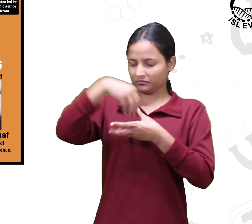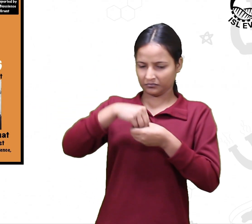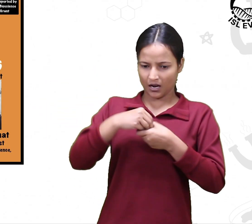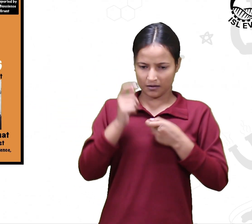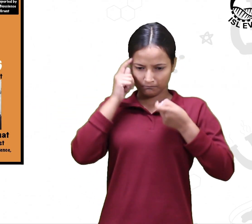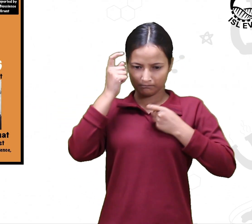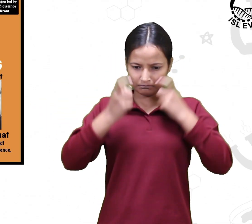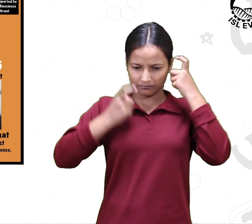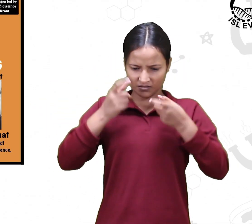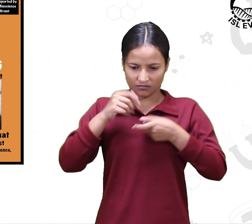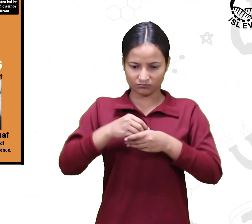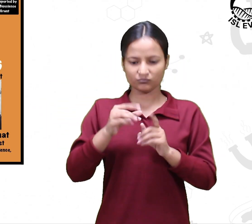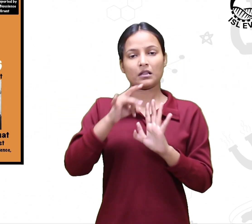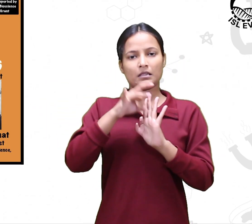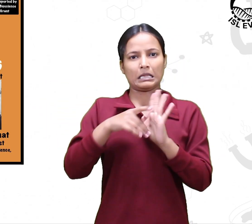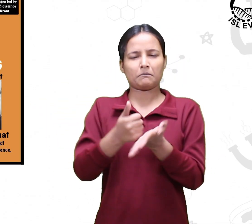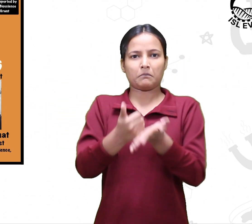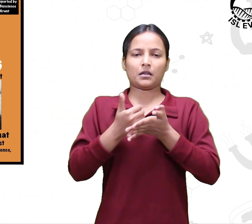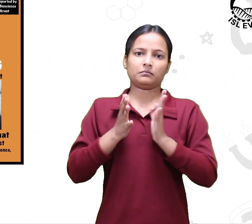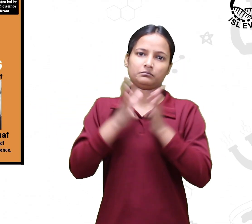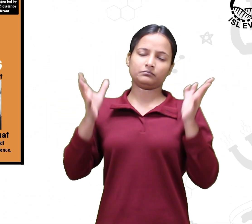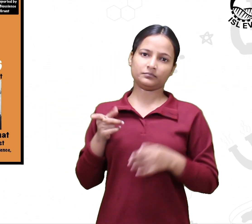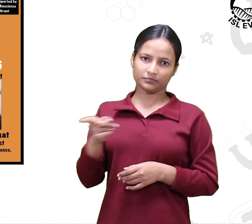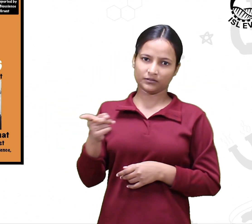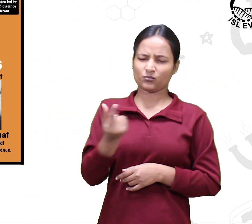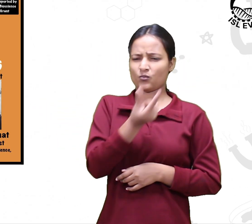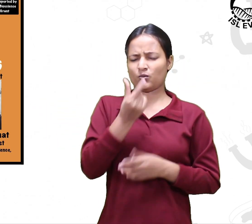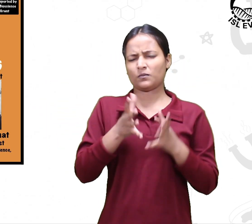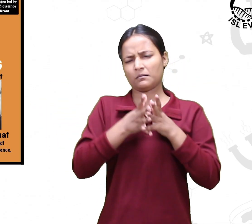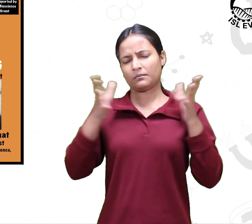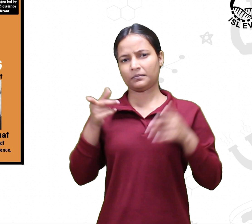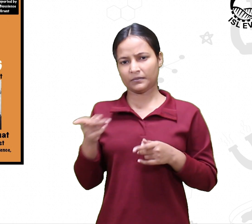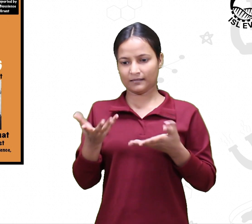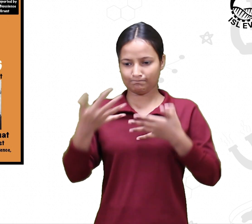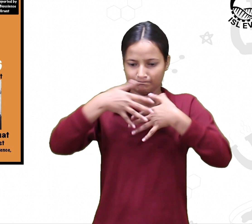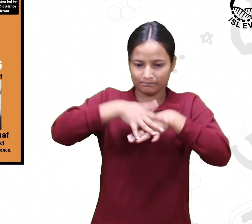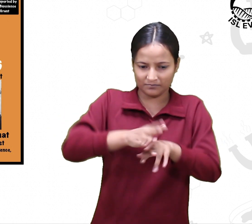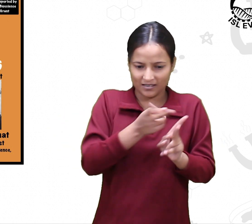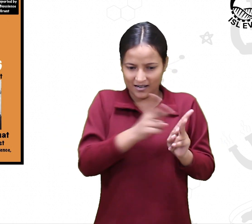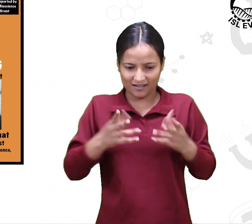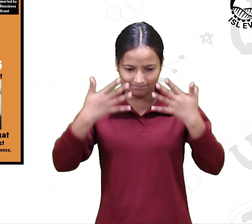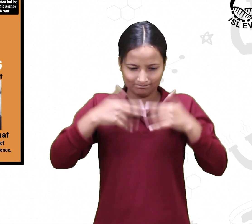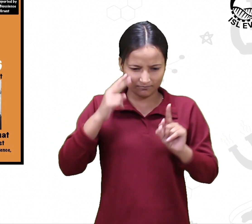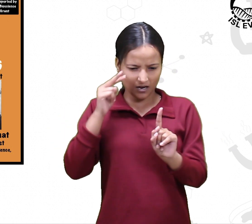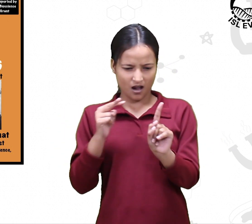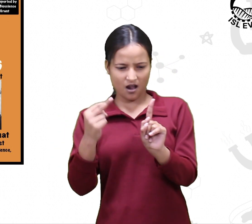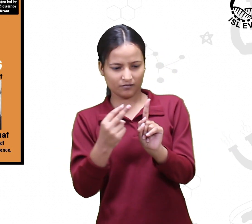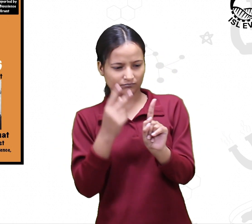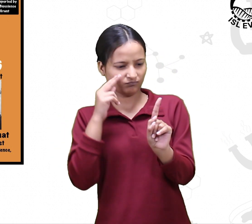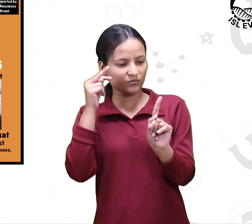how physics of form plays a very deep role in guiding the shape and size